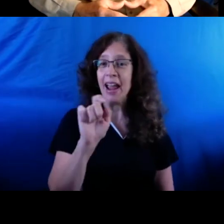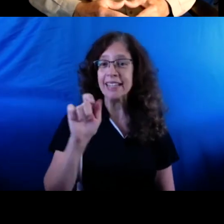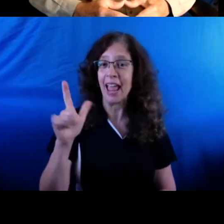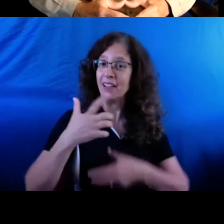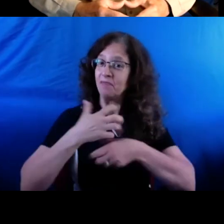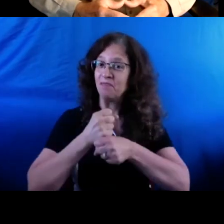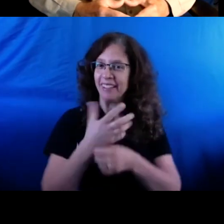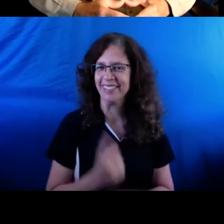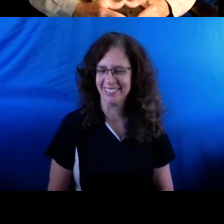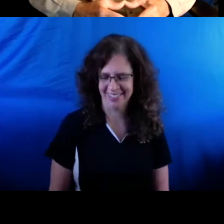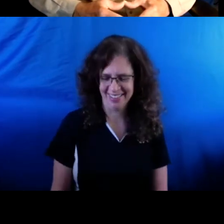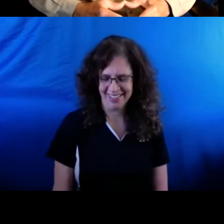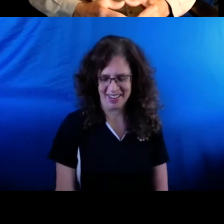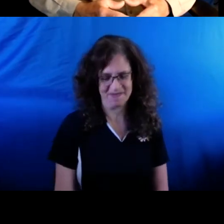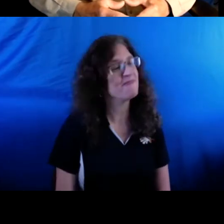excel.